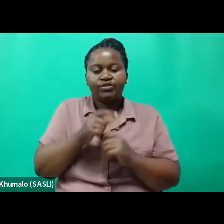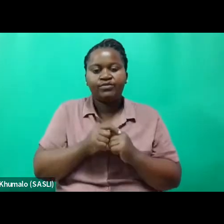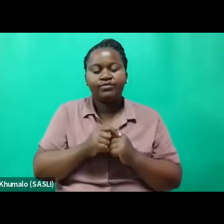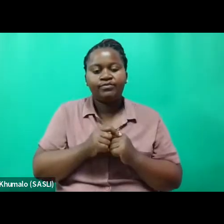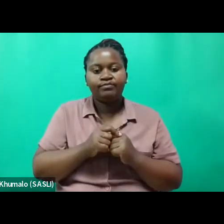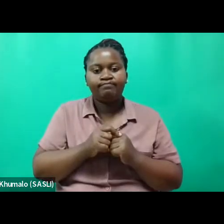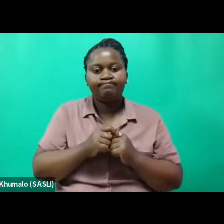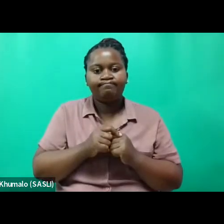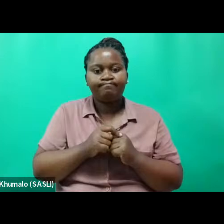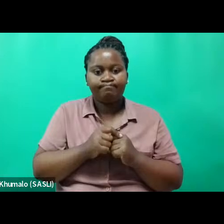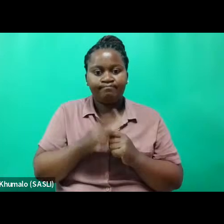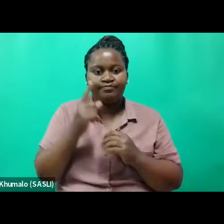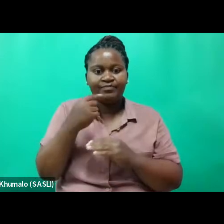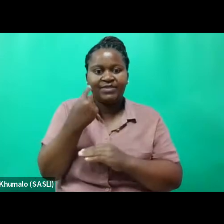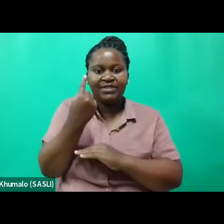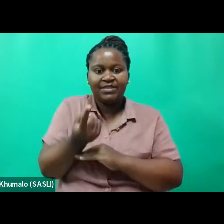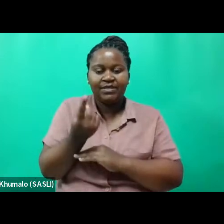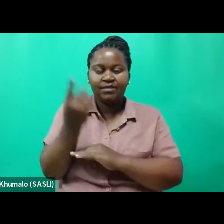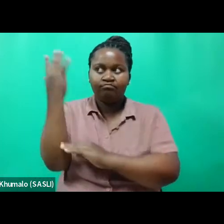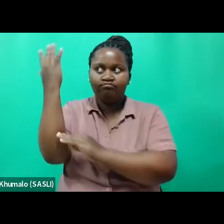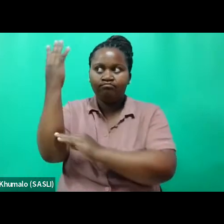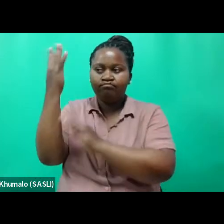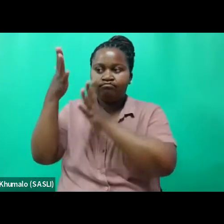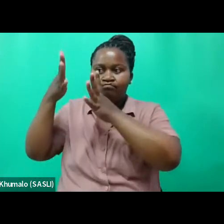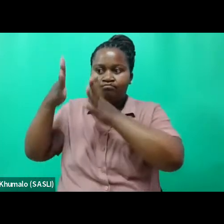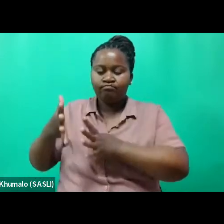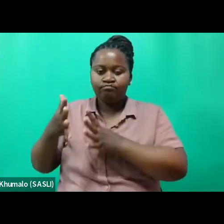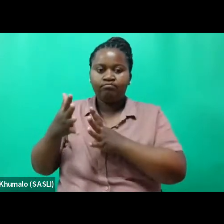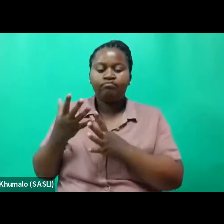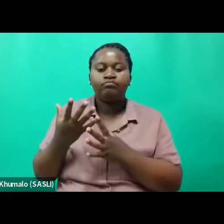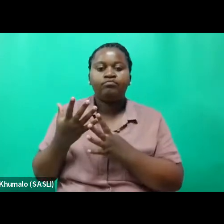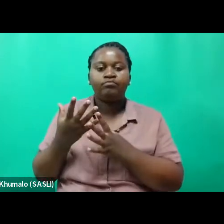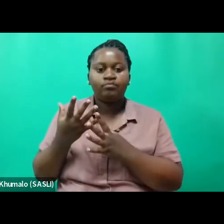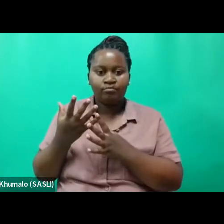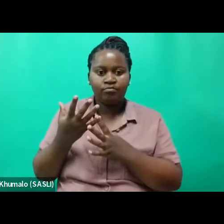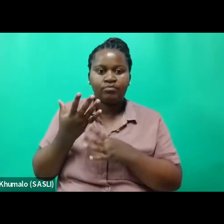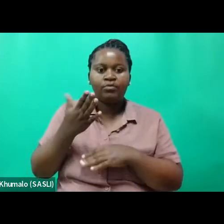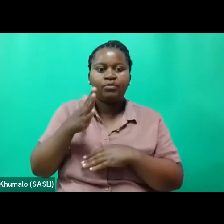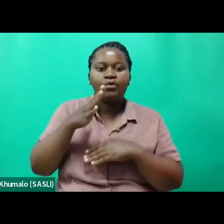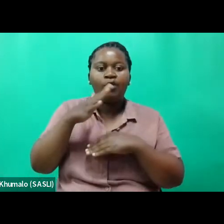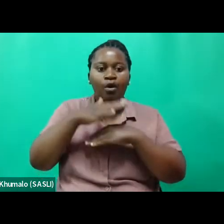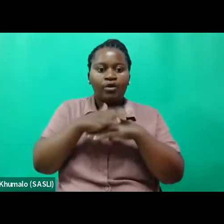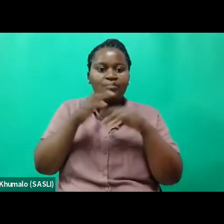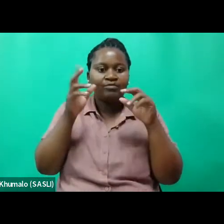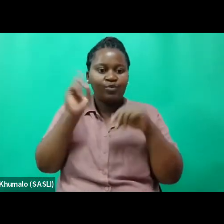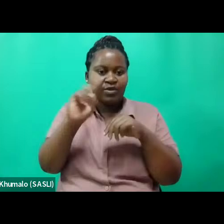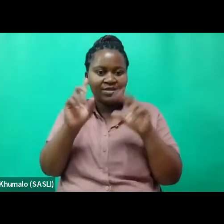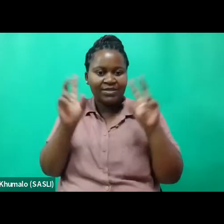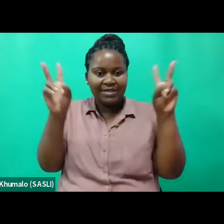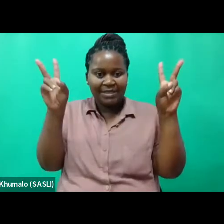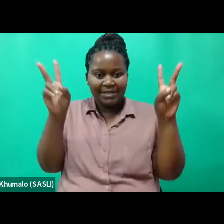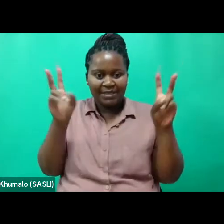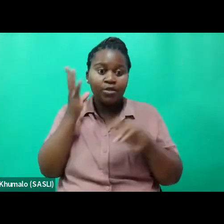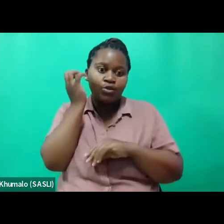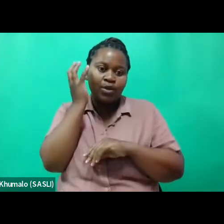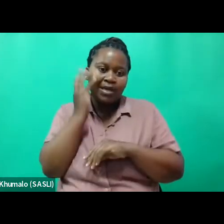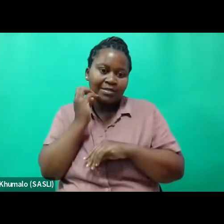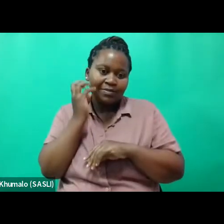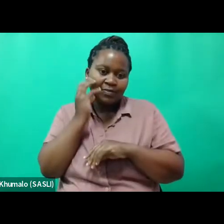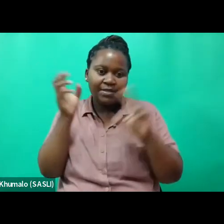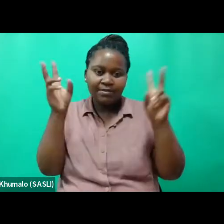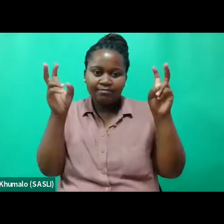The next presenters are going to be presenting on the experiences, or on